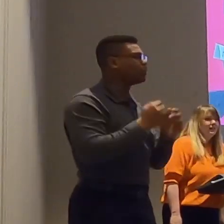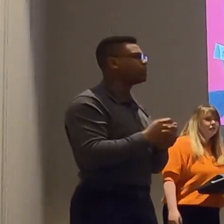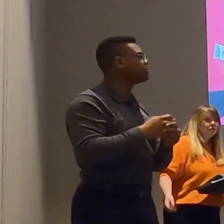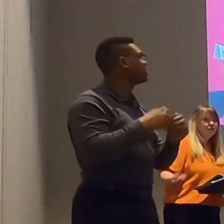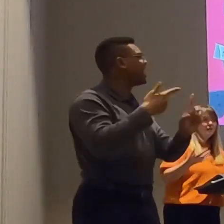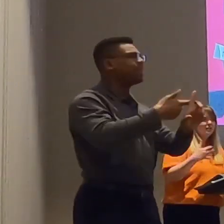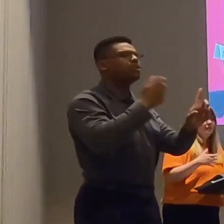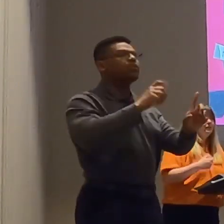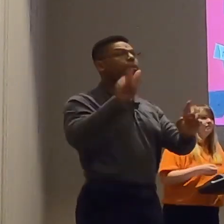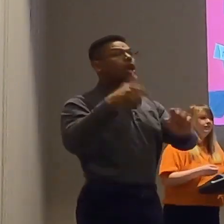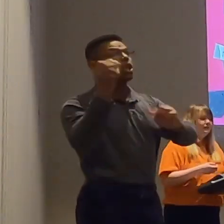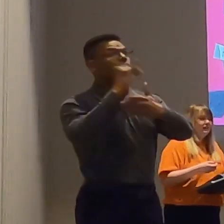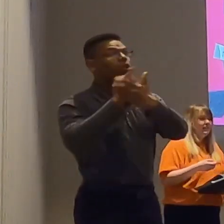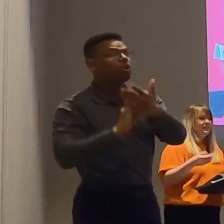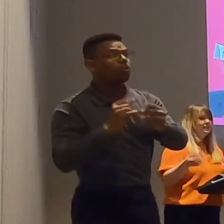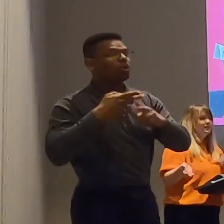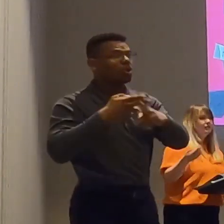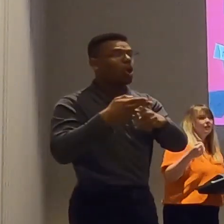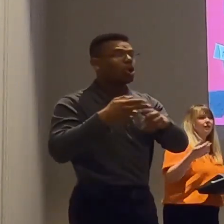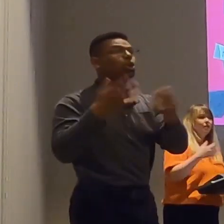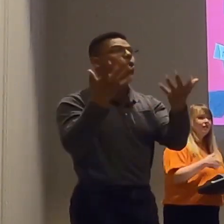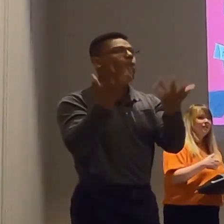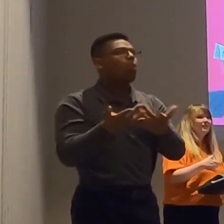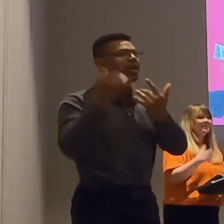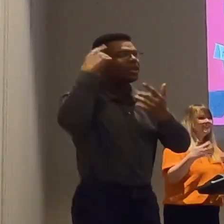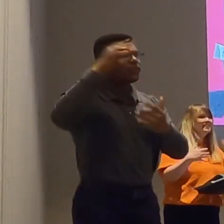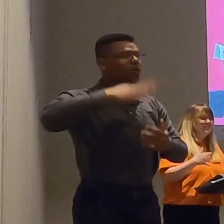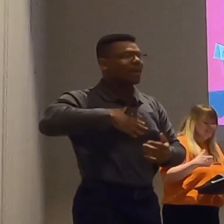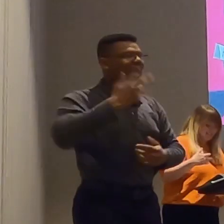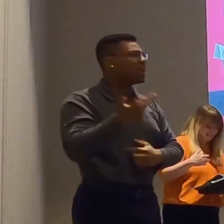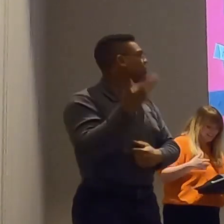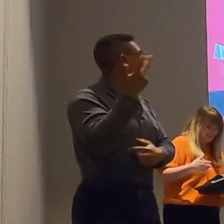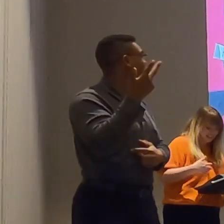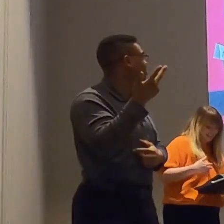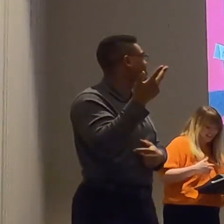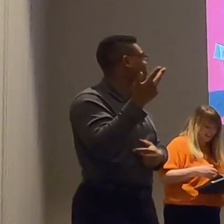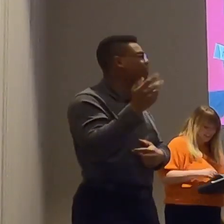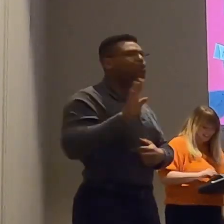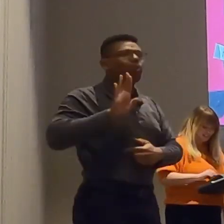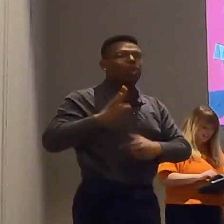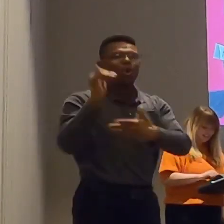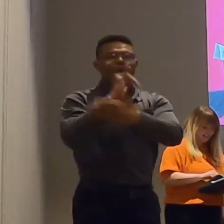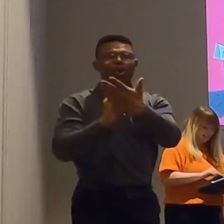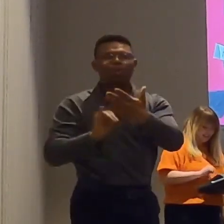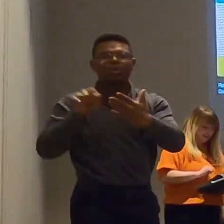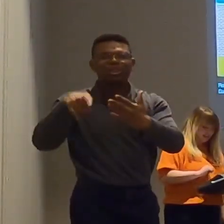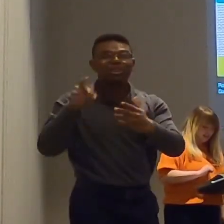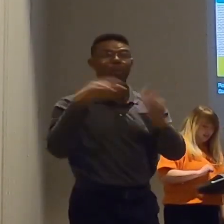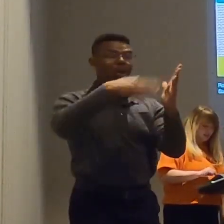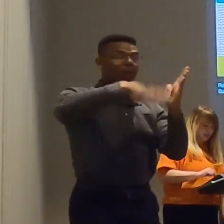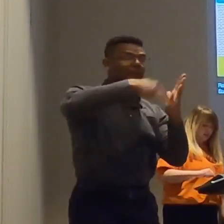Set 3. And she'll do this very frequently, is insert her own artworks into things like this.